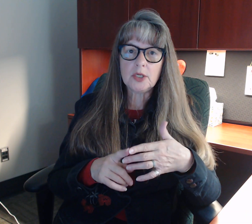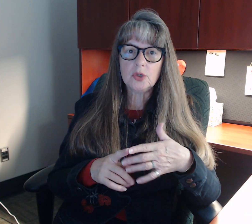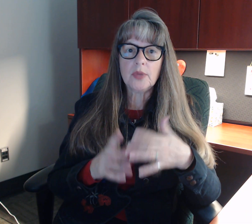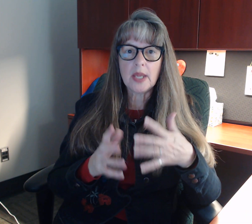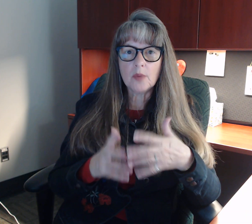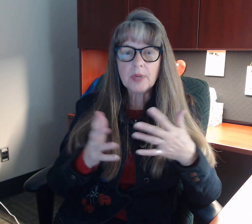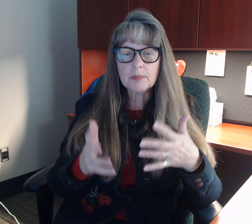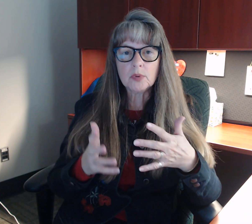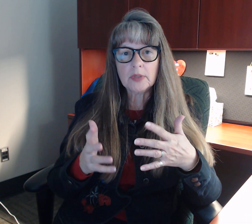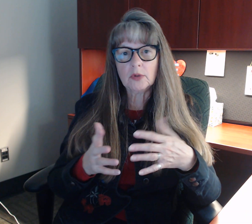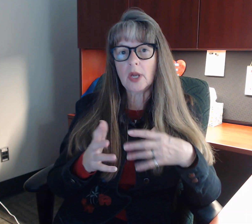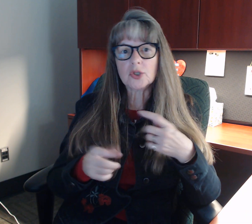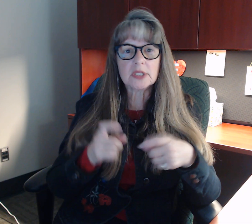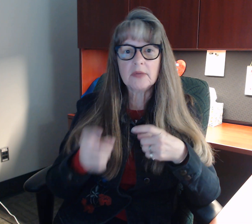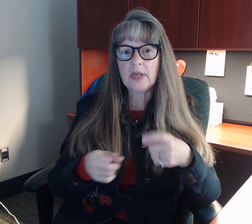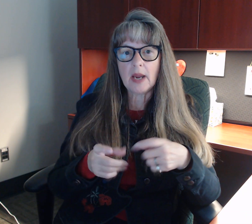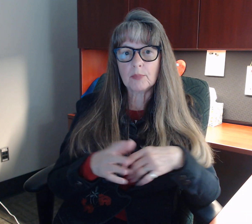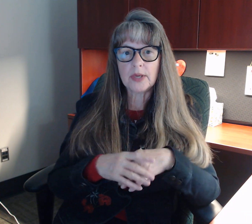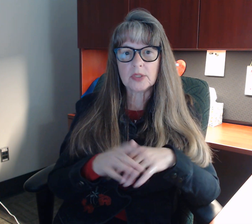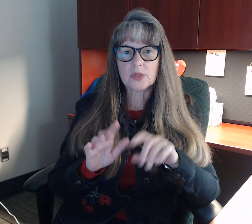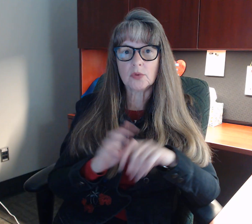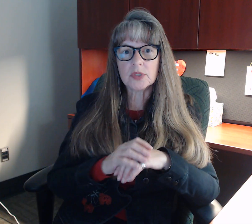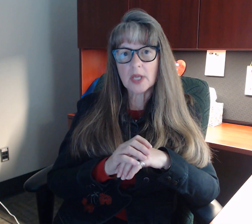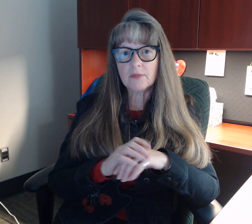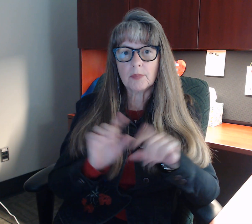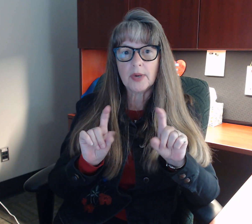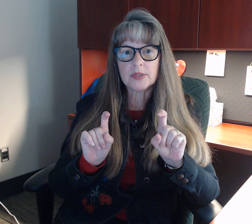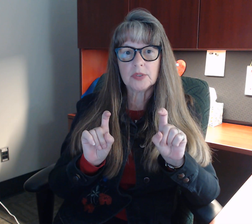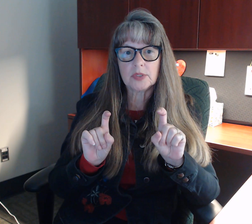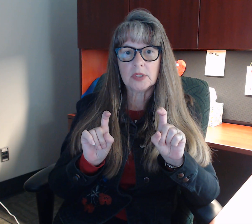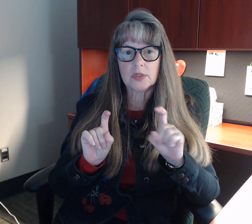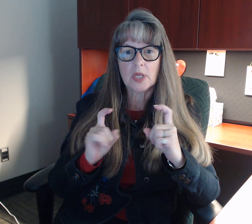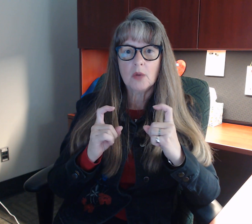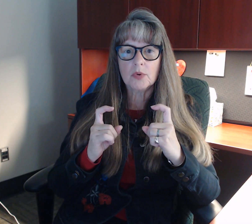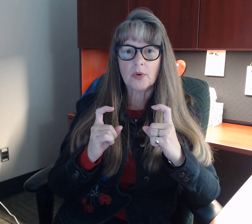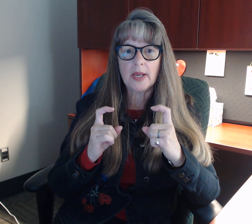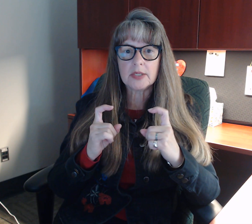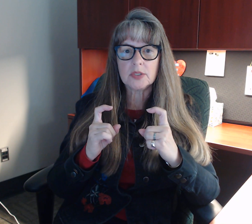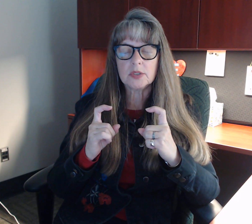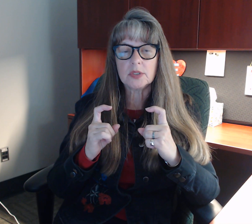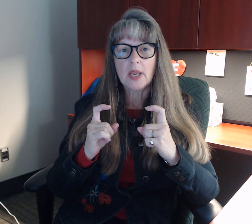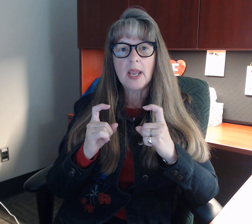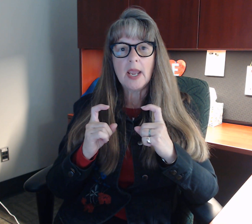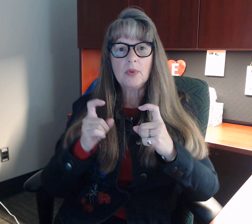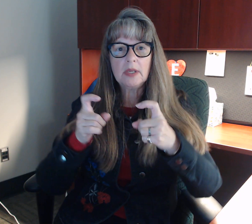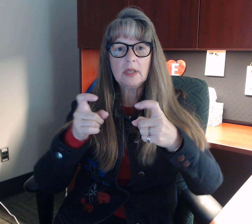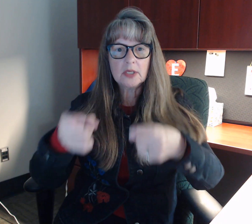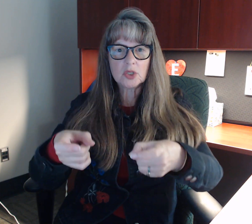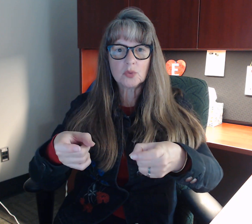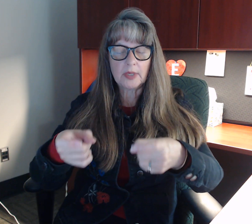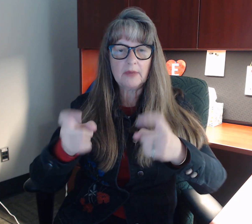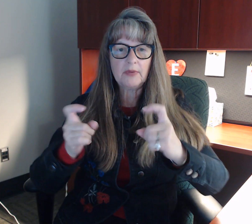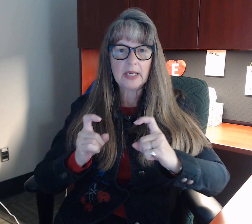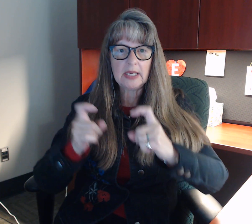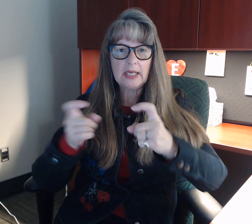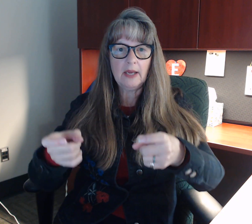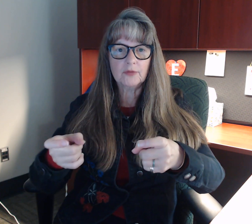do. They help people. They're not just giving out presents. So the sign for presents is with our exes, and this is where we're giving a gift, or if